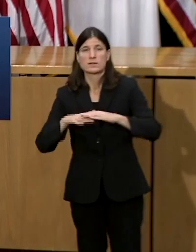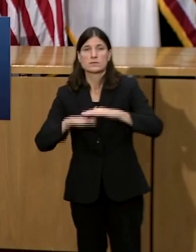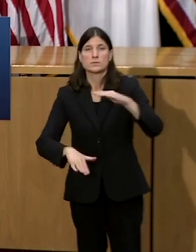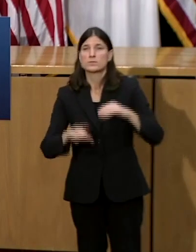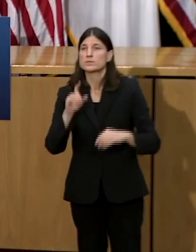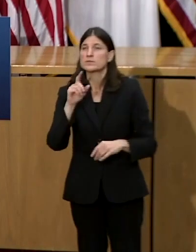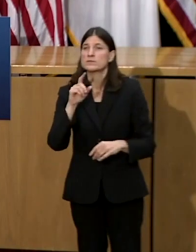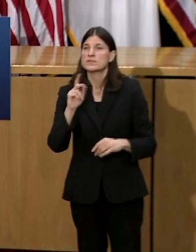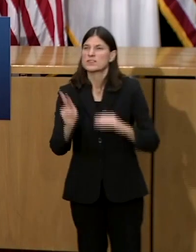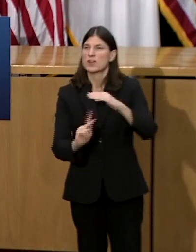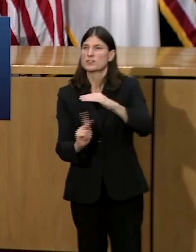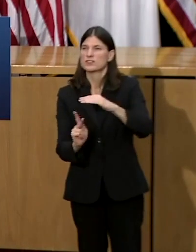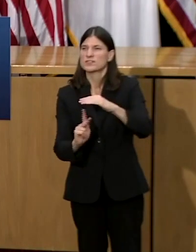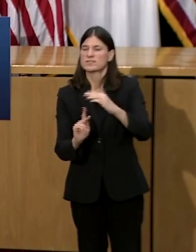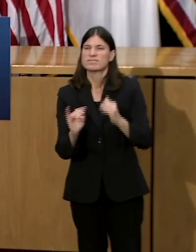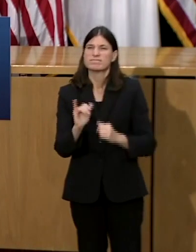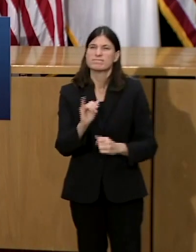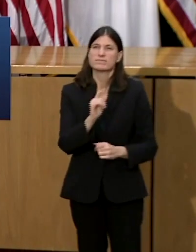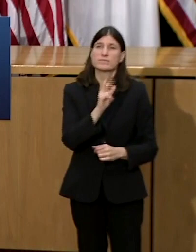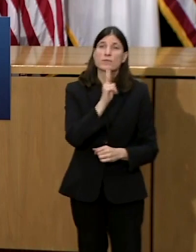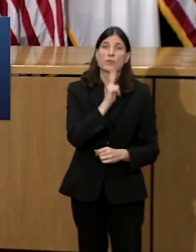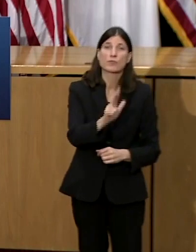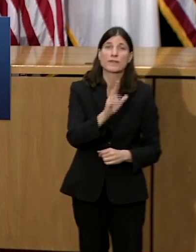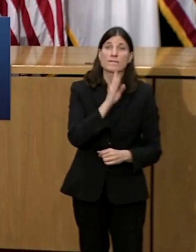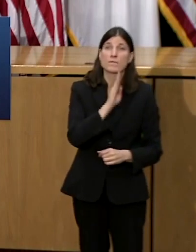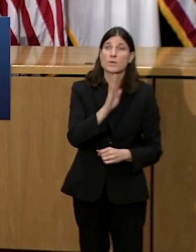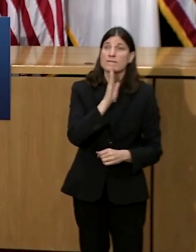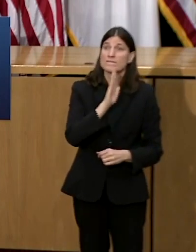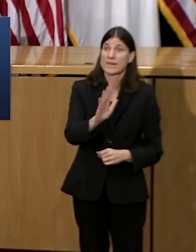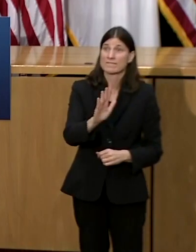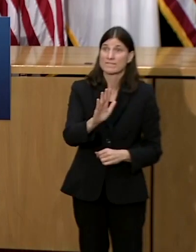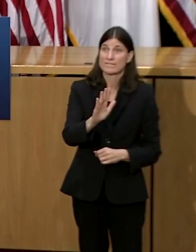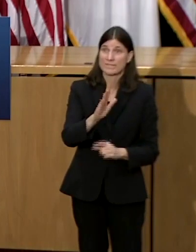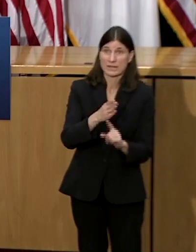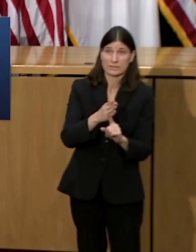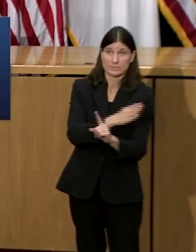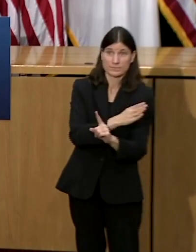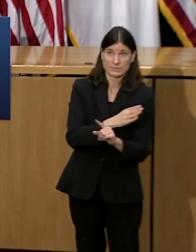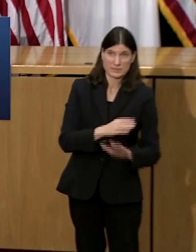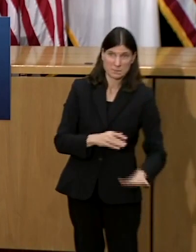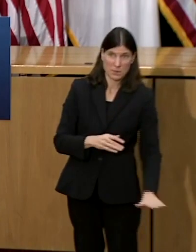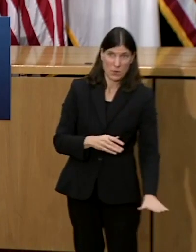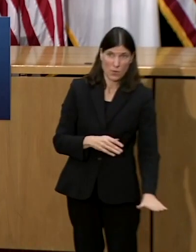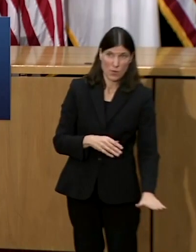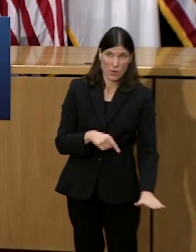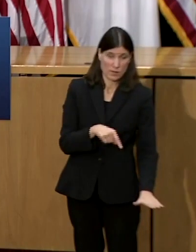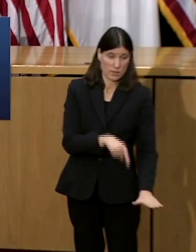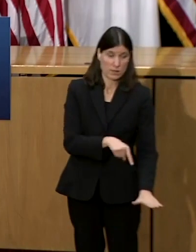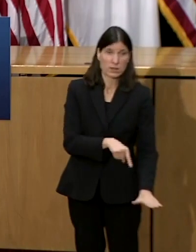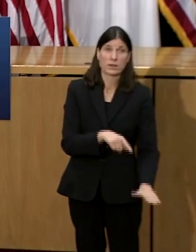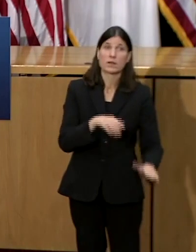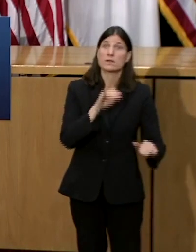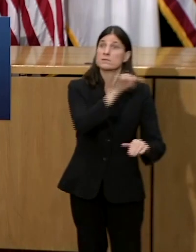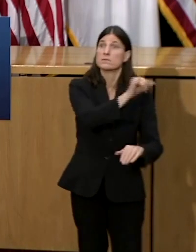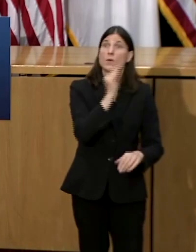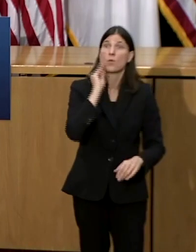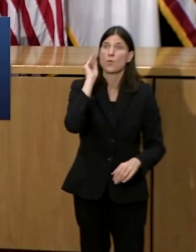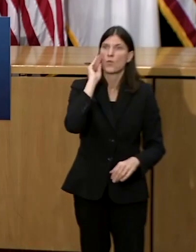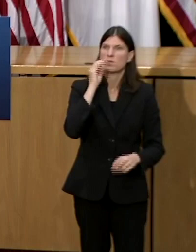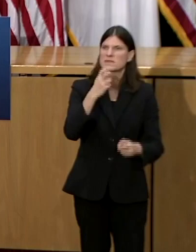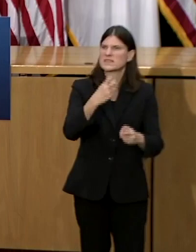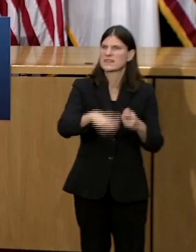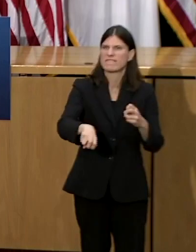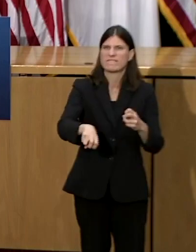teachers. Those are real troopers, and yet it's very difficult when really hands-on learning is very helpful for those